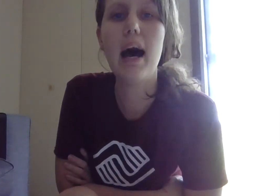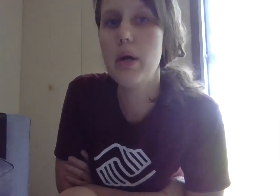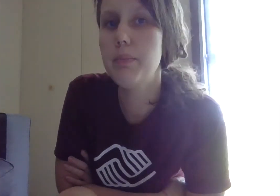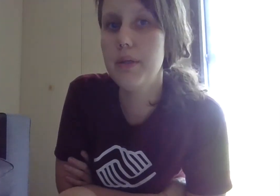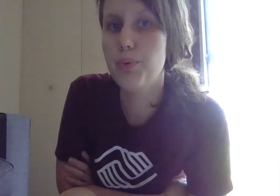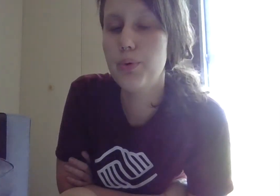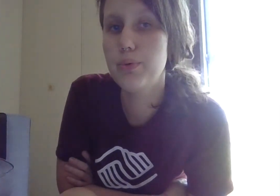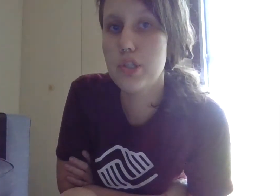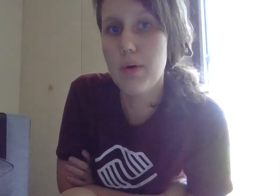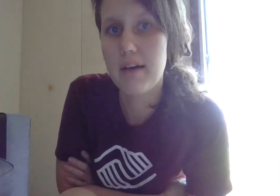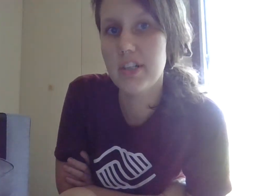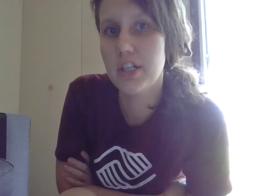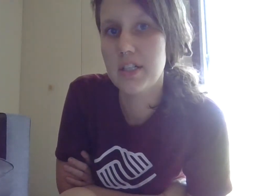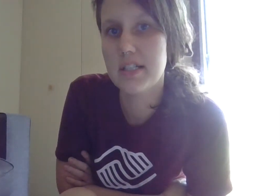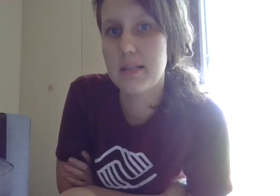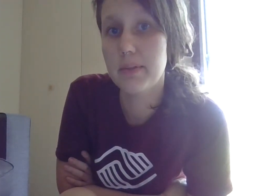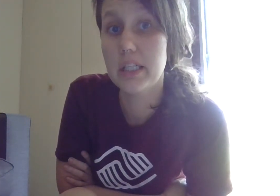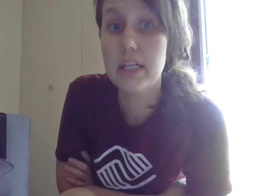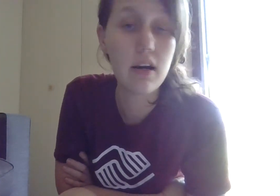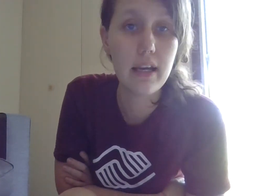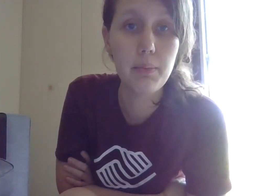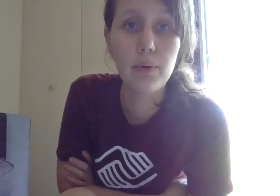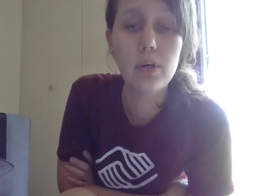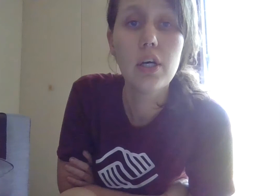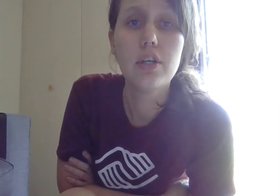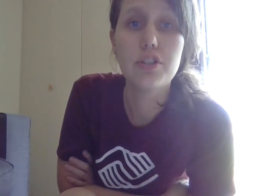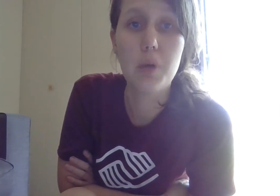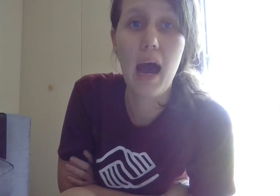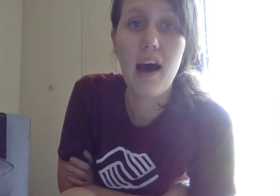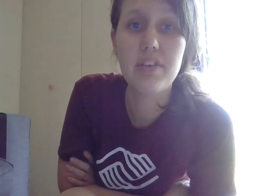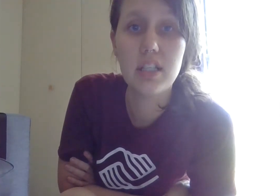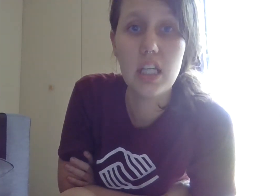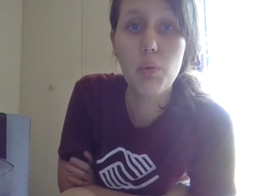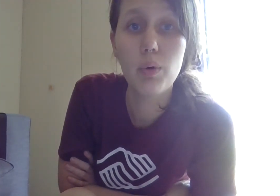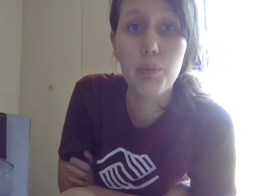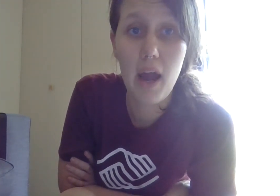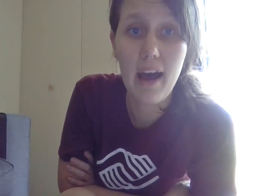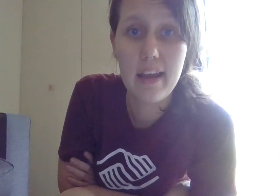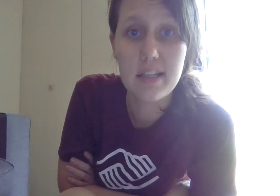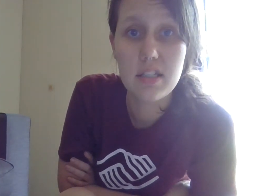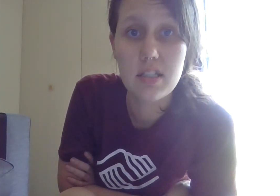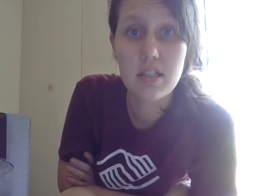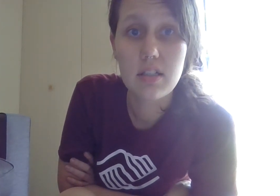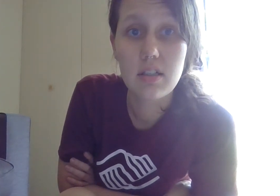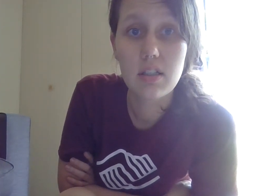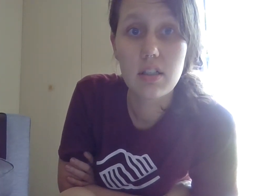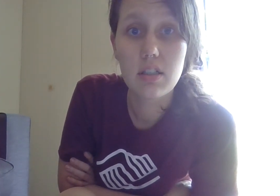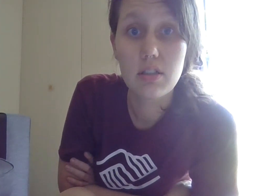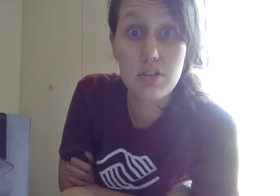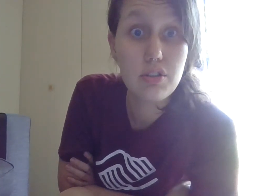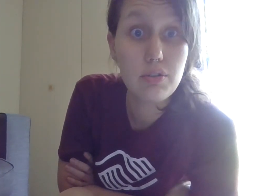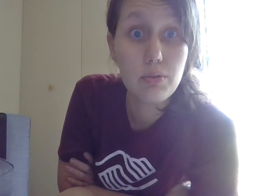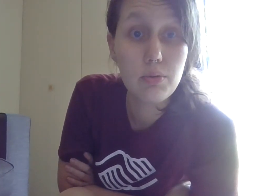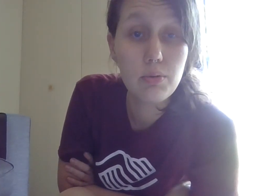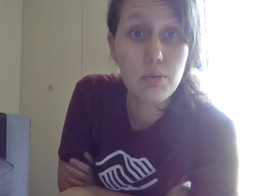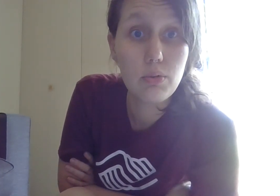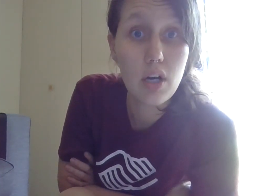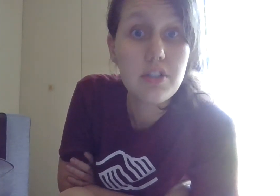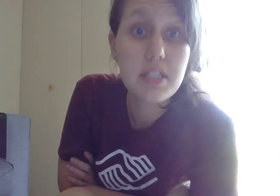way people who do have a hearing disability are able to have an equal right to understand